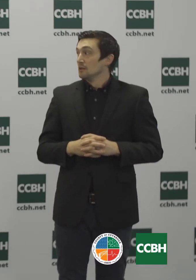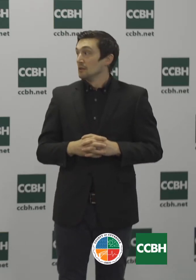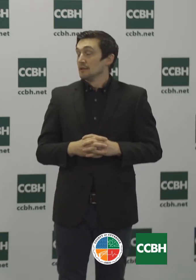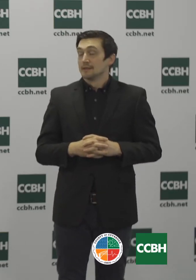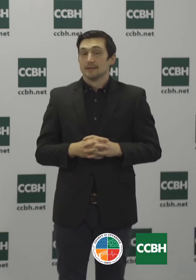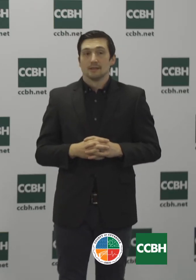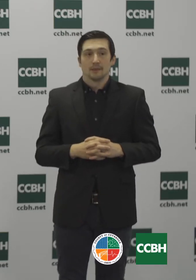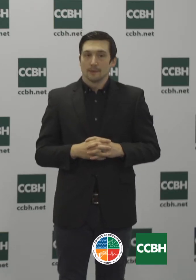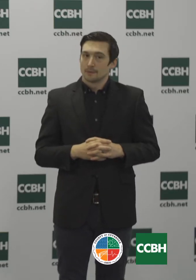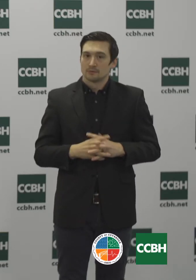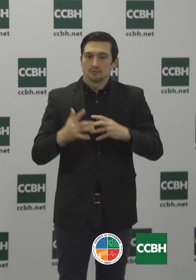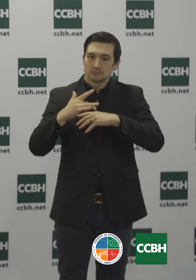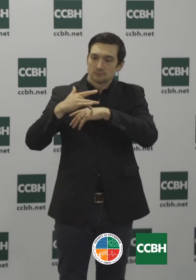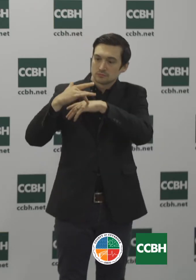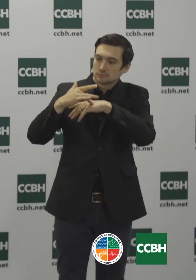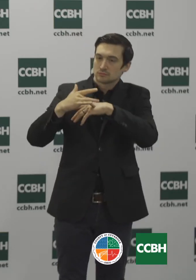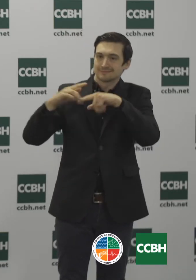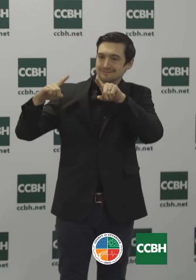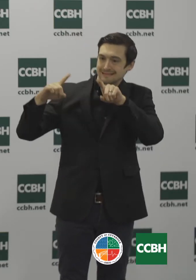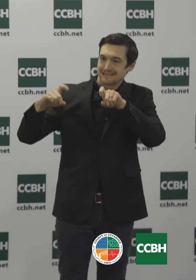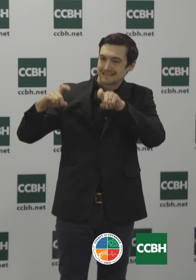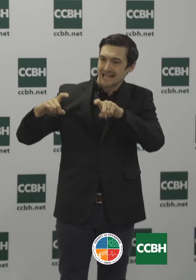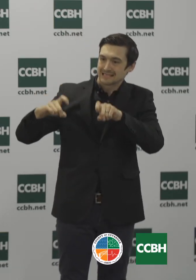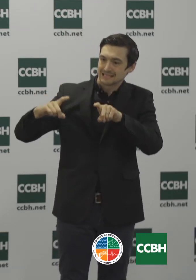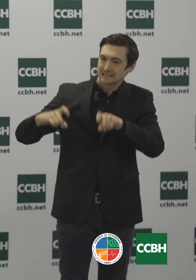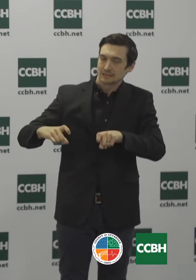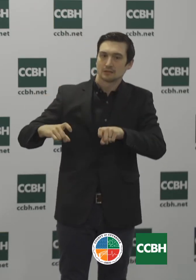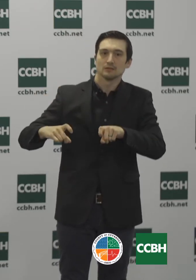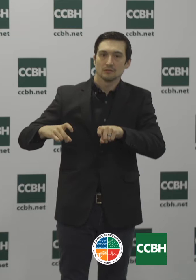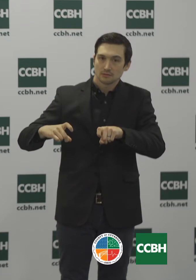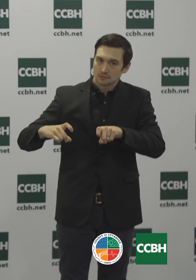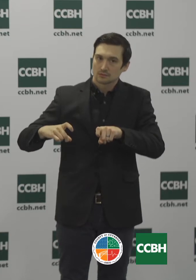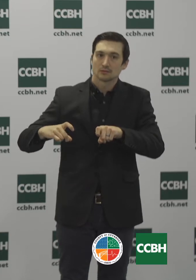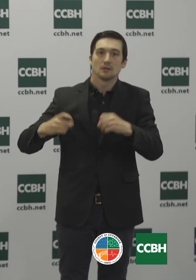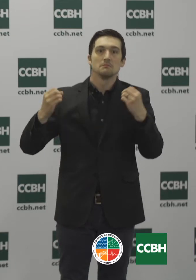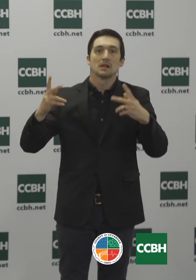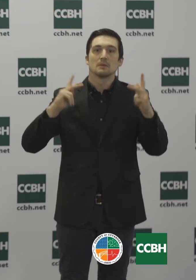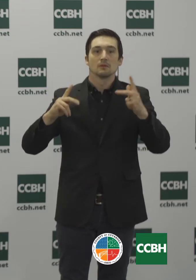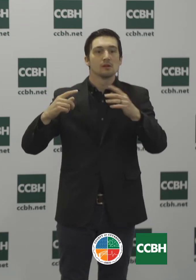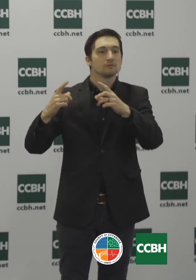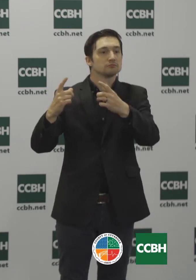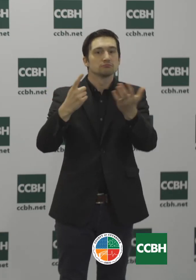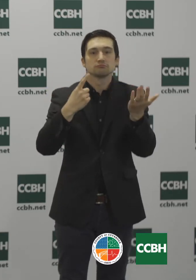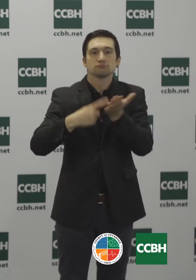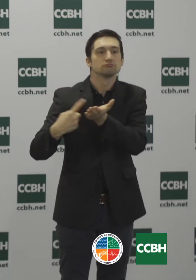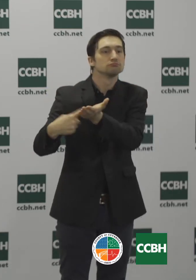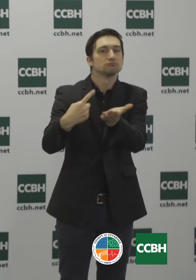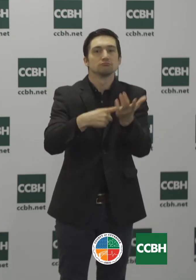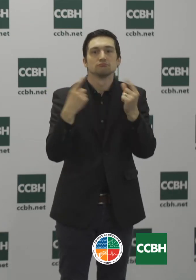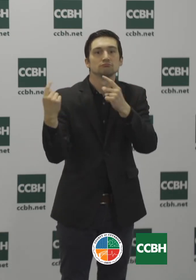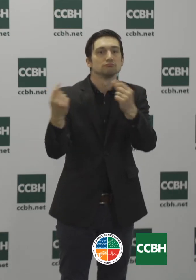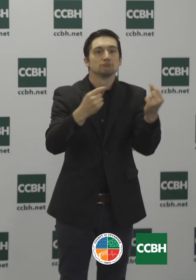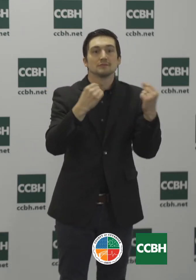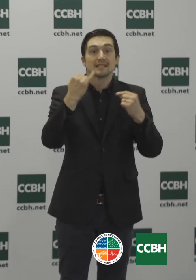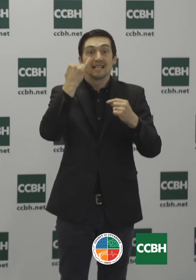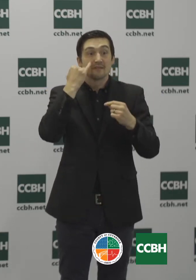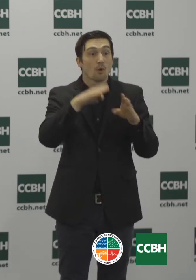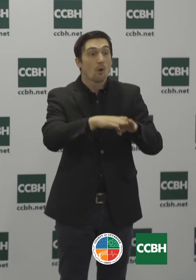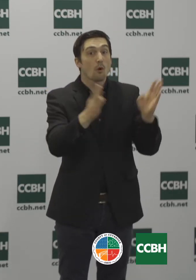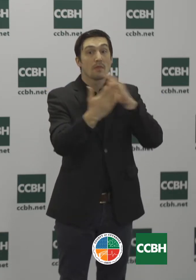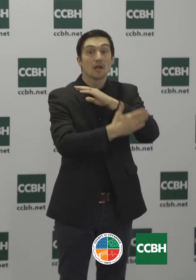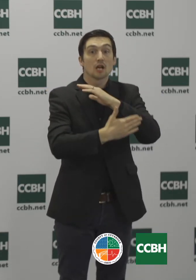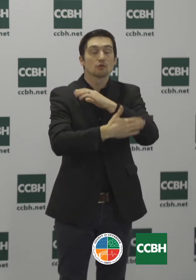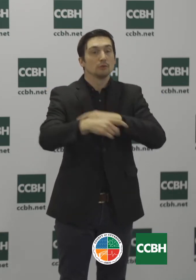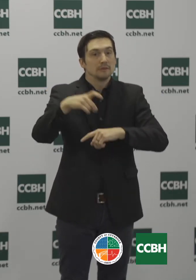Testing, testing, testing. We've all heard about the crucial importance of testing if we're to safely reopen the country